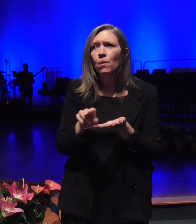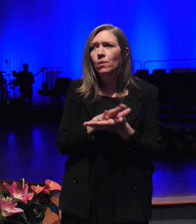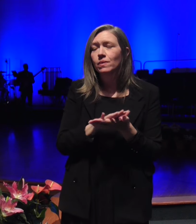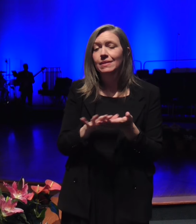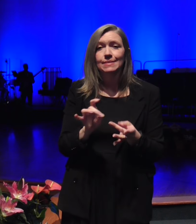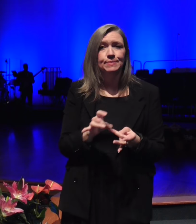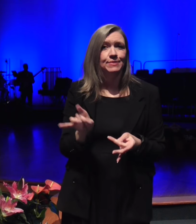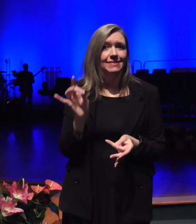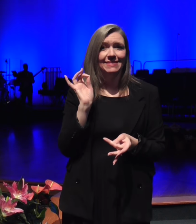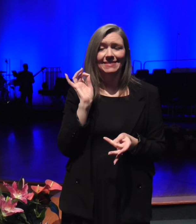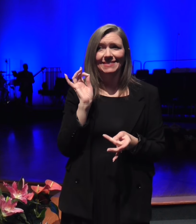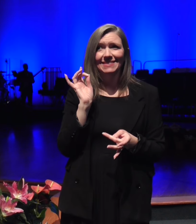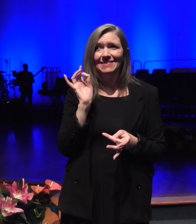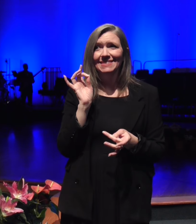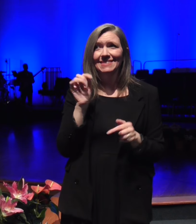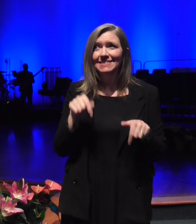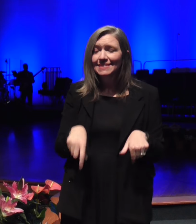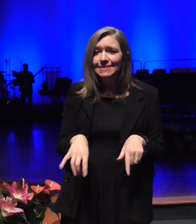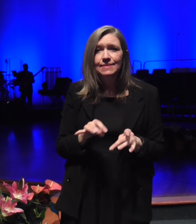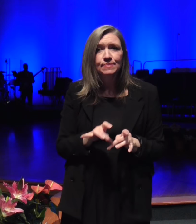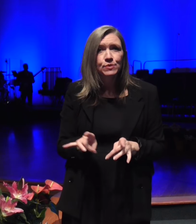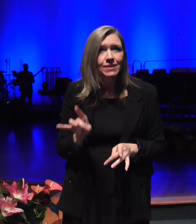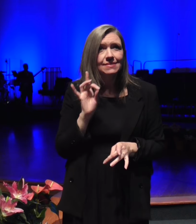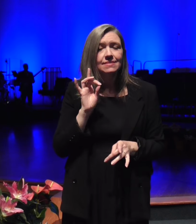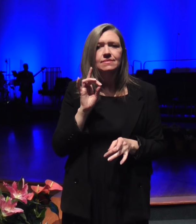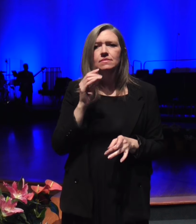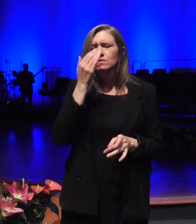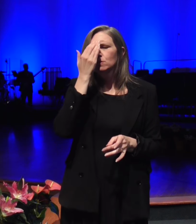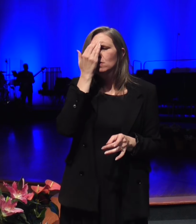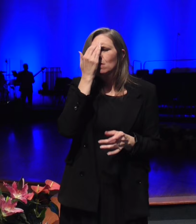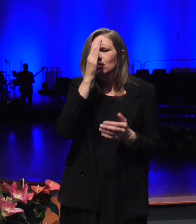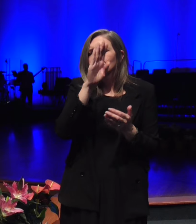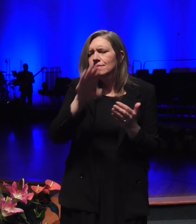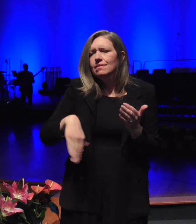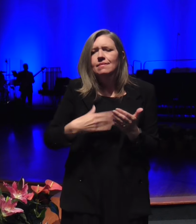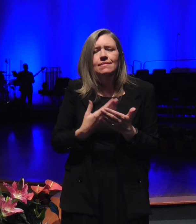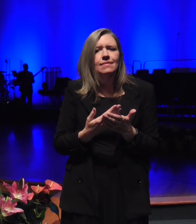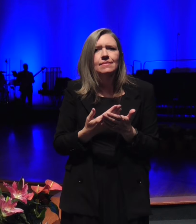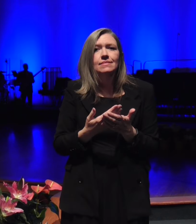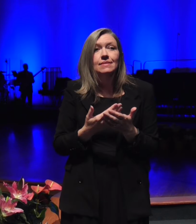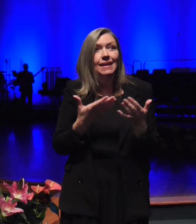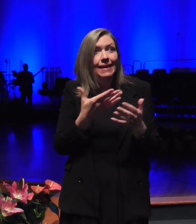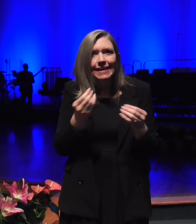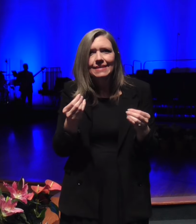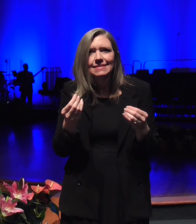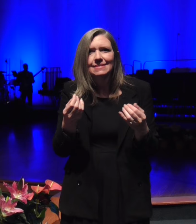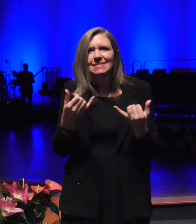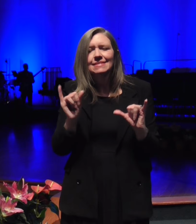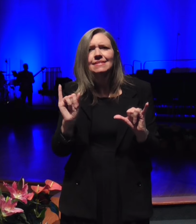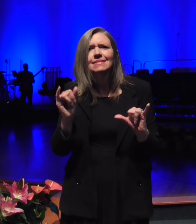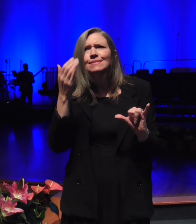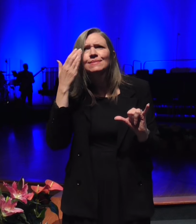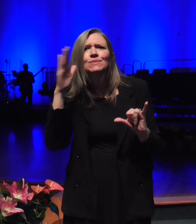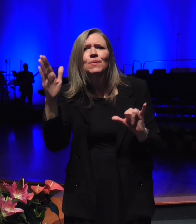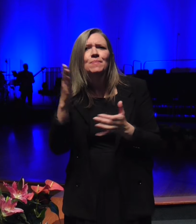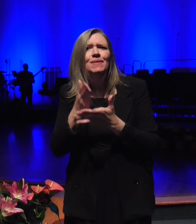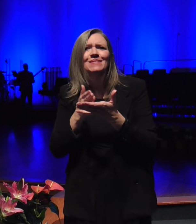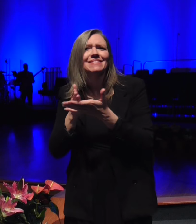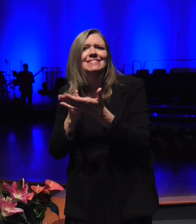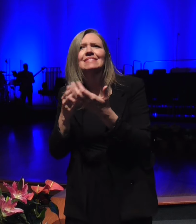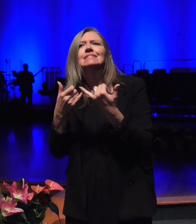holy presence that is all-knowing, even in its unknowingness. A